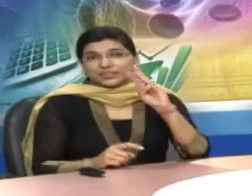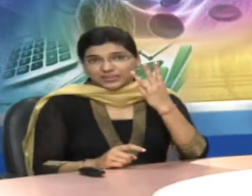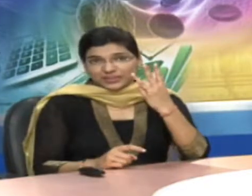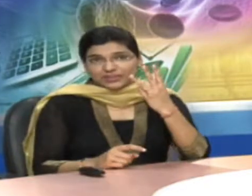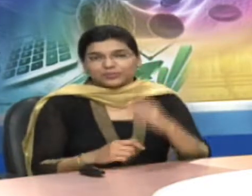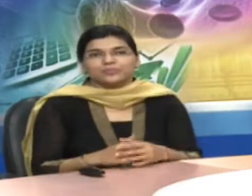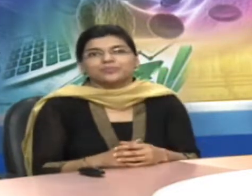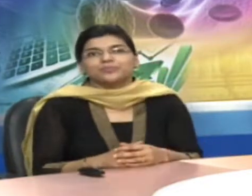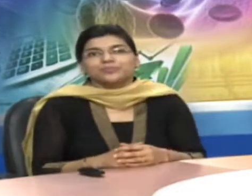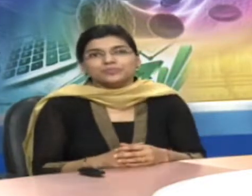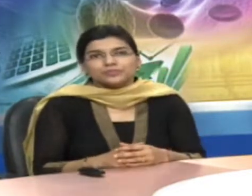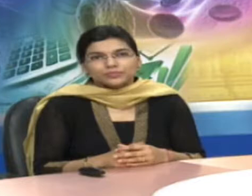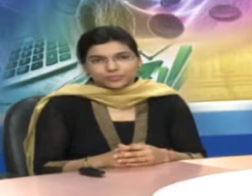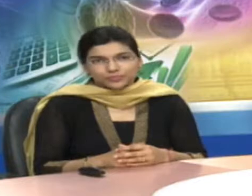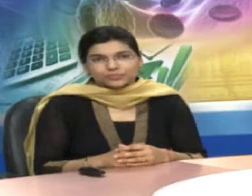Question number 3.